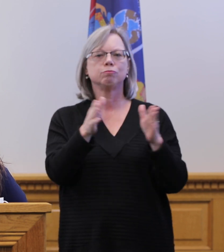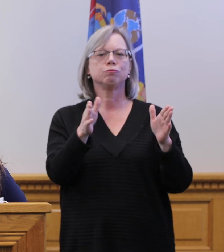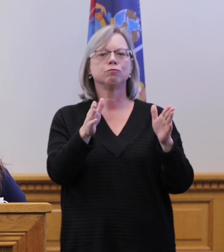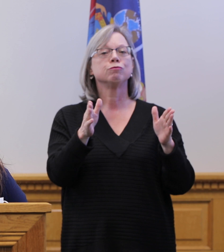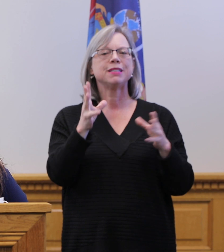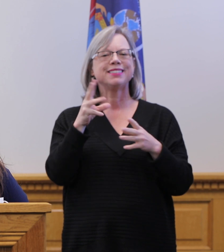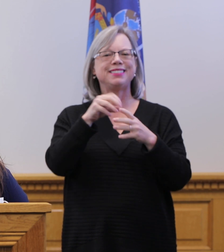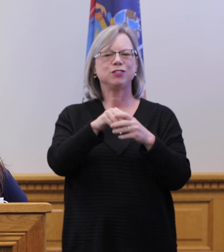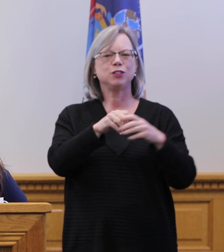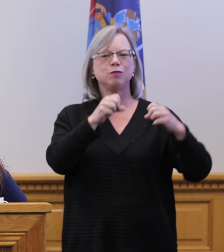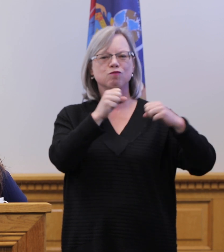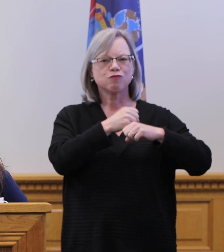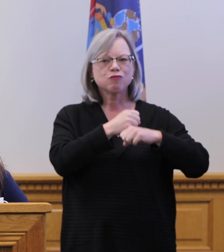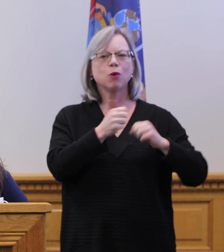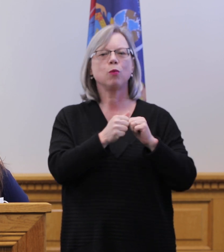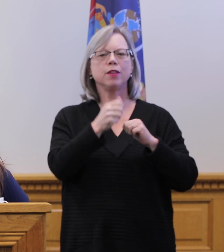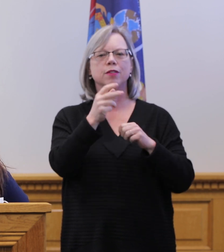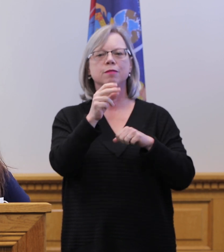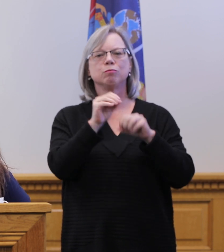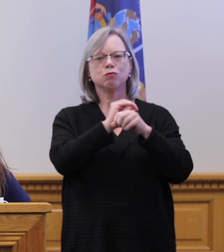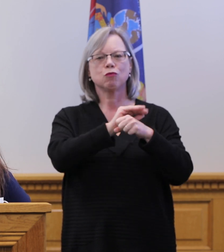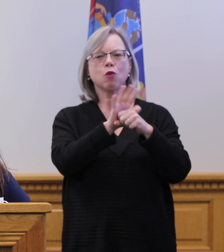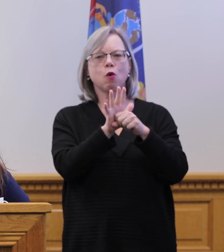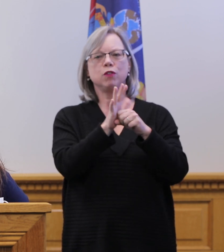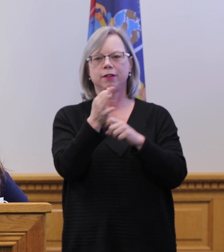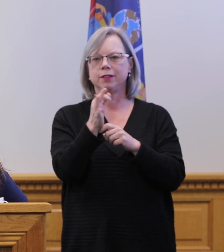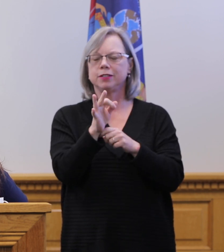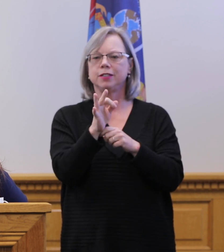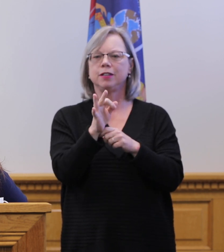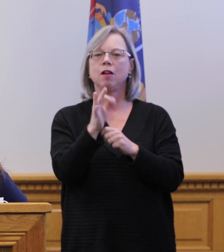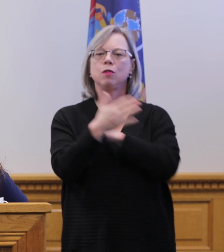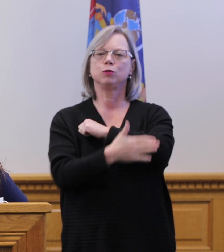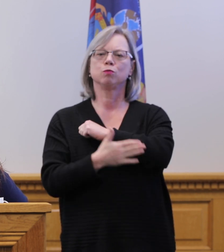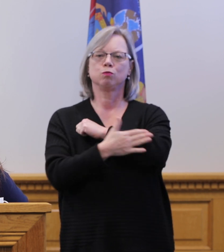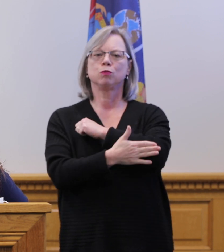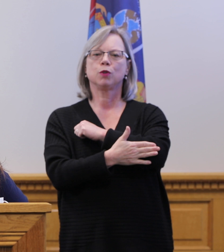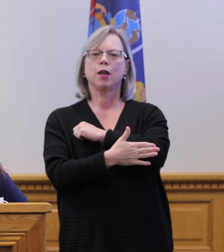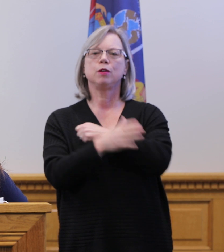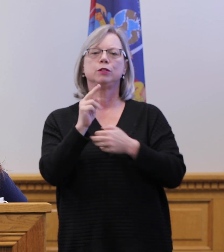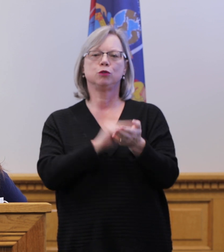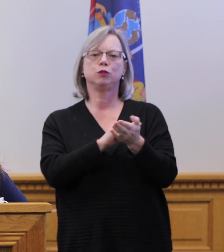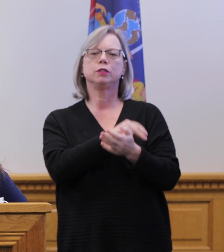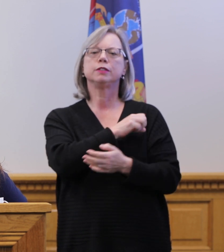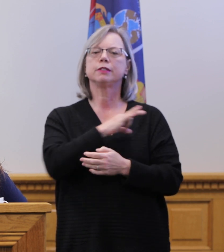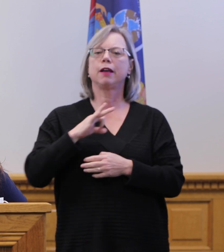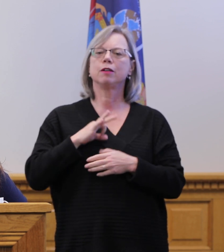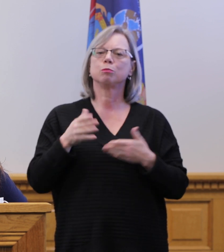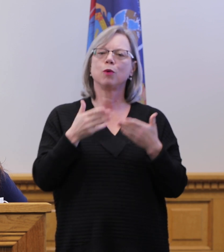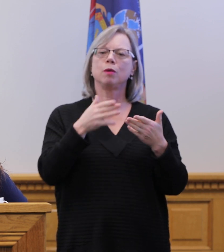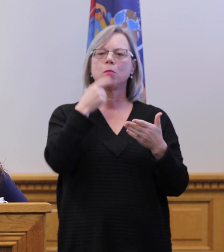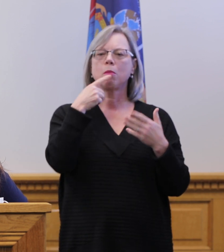COVID-19, Oswego County's nursing staff provides core public health services such as immunizations,